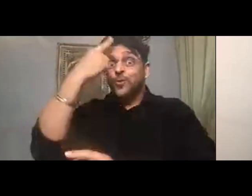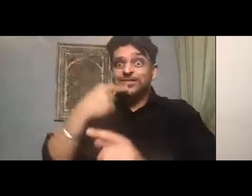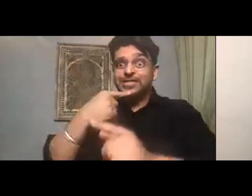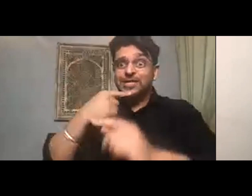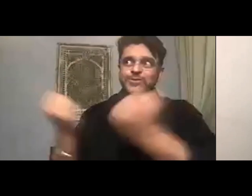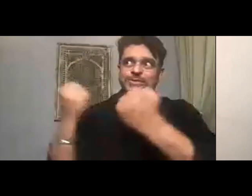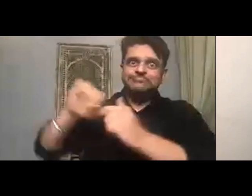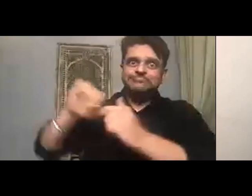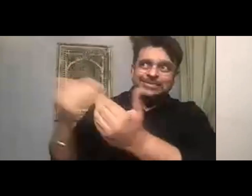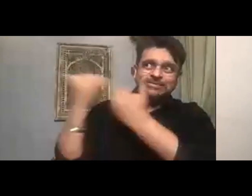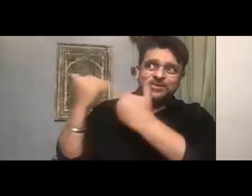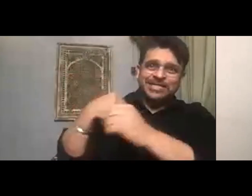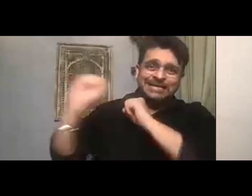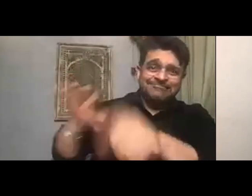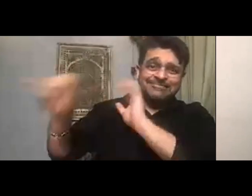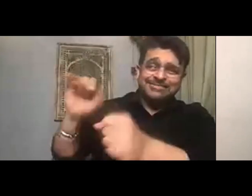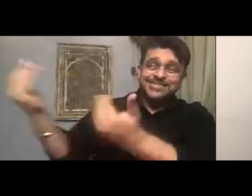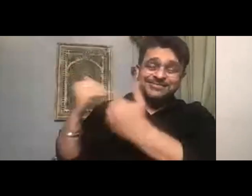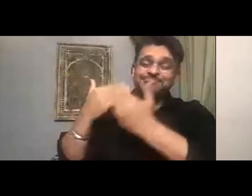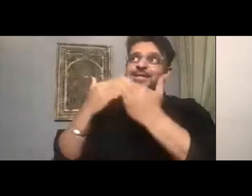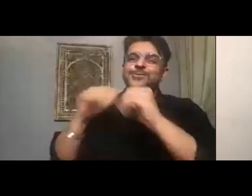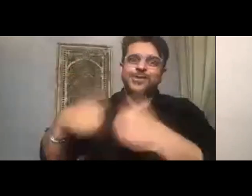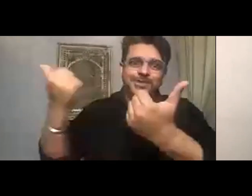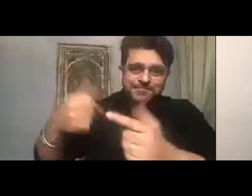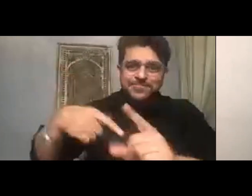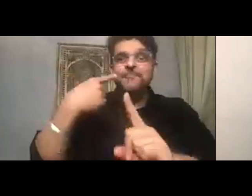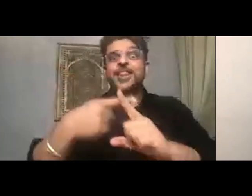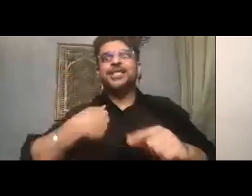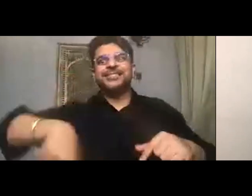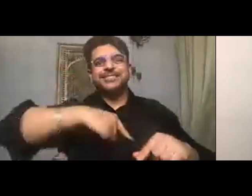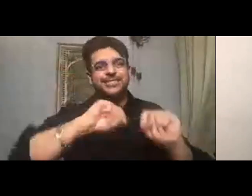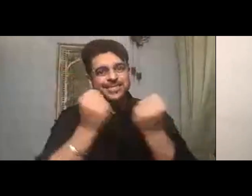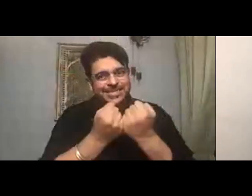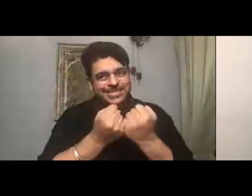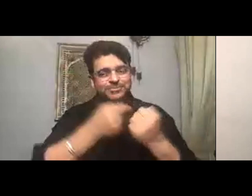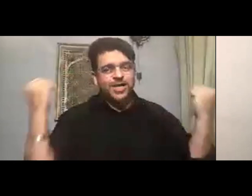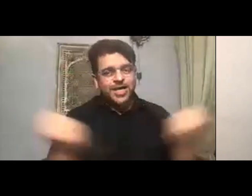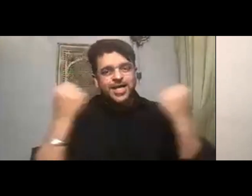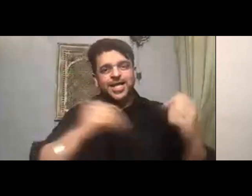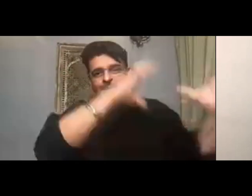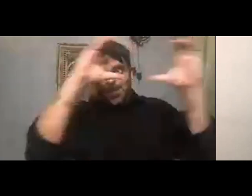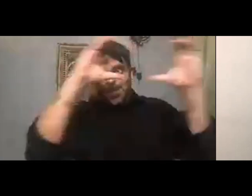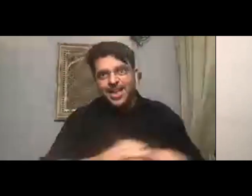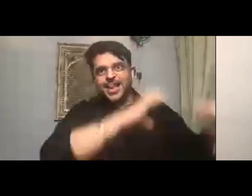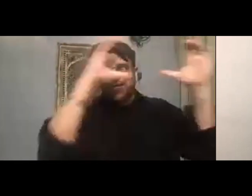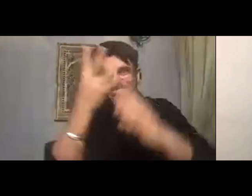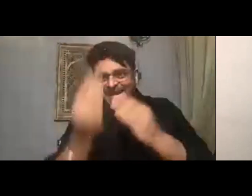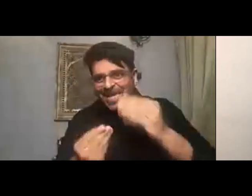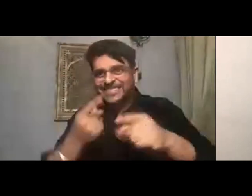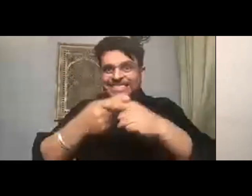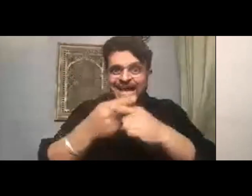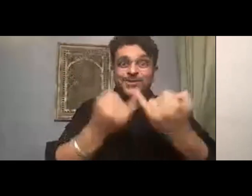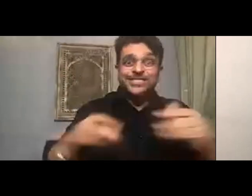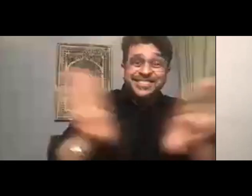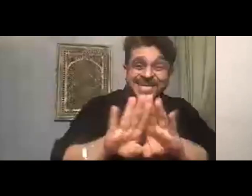Bank, and Questera Foundation for all the back-end hard work, which we keep telling you about. Thank you so much. And the team, which has been really working